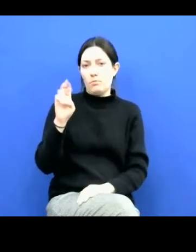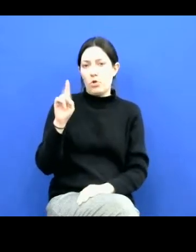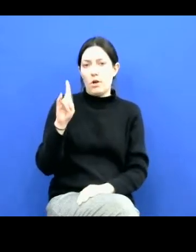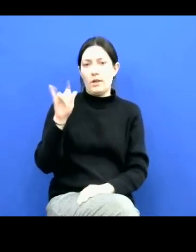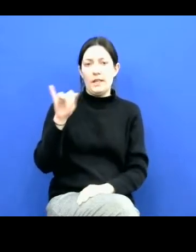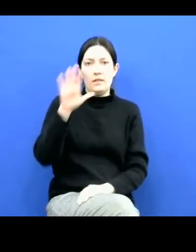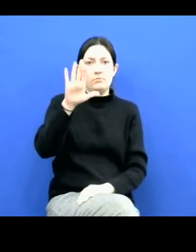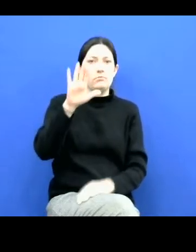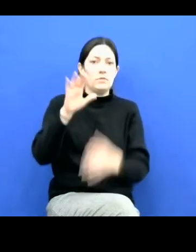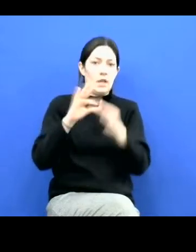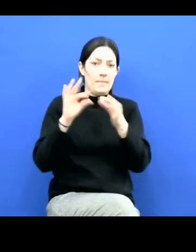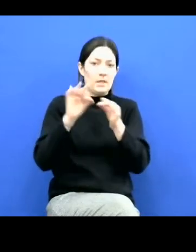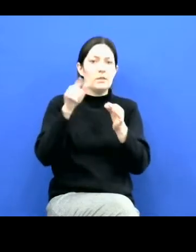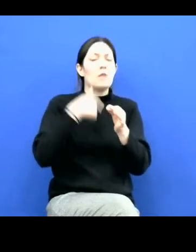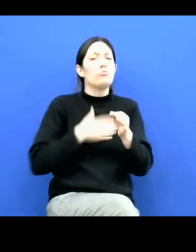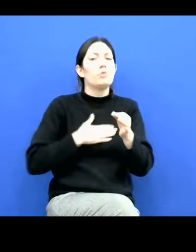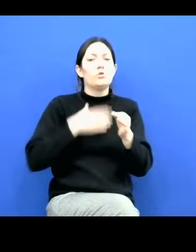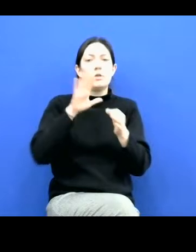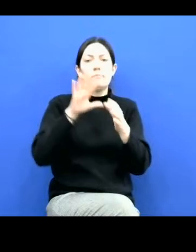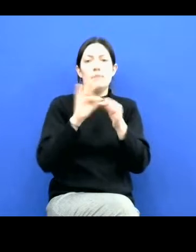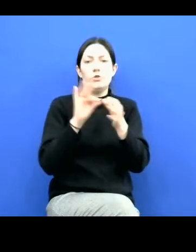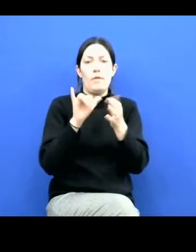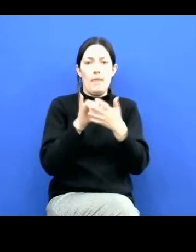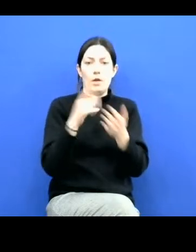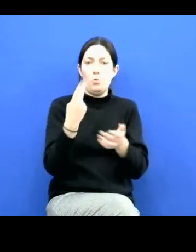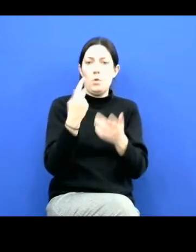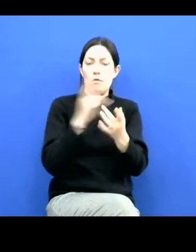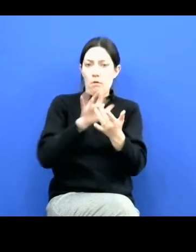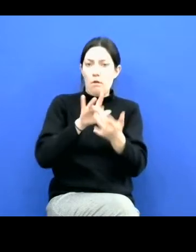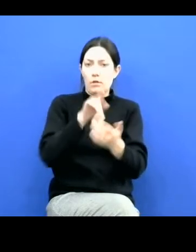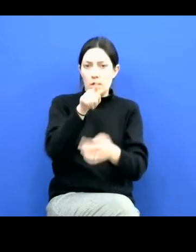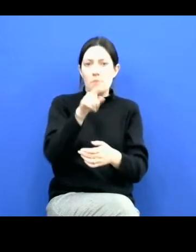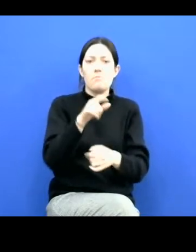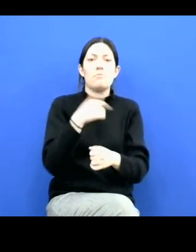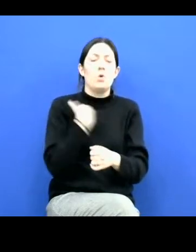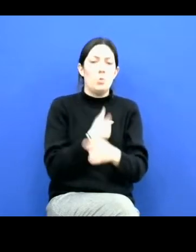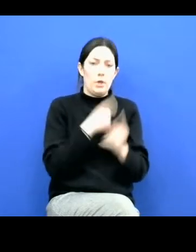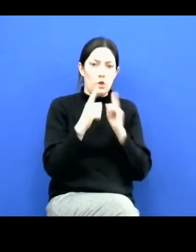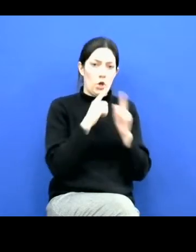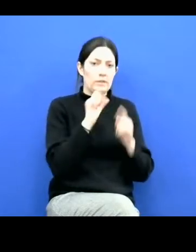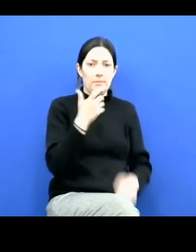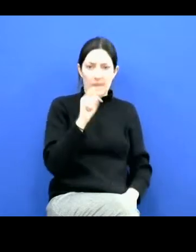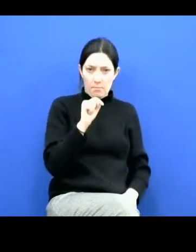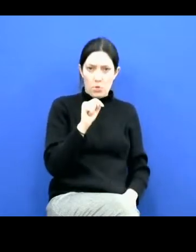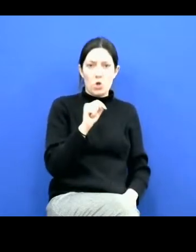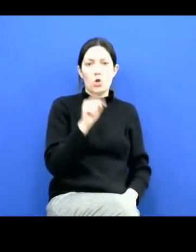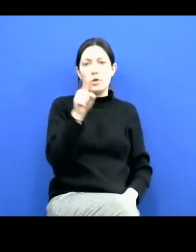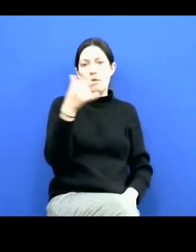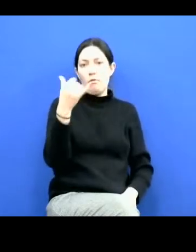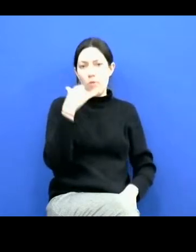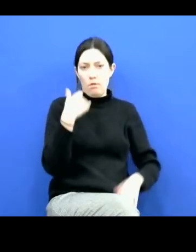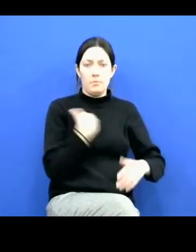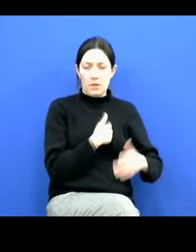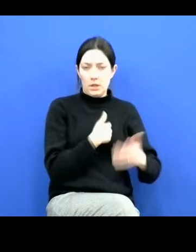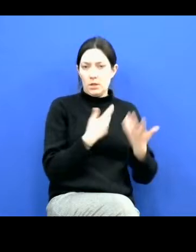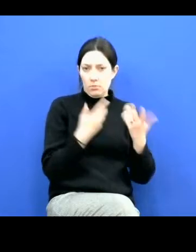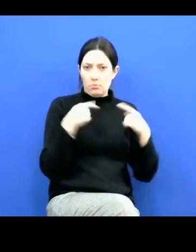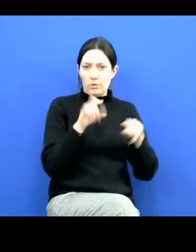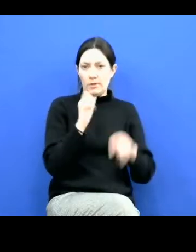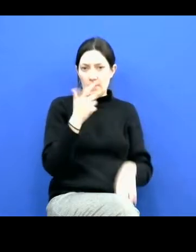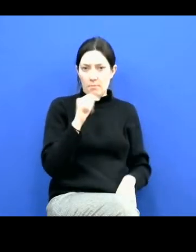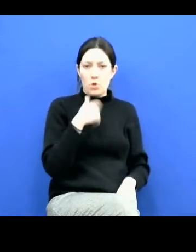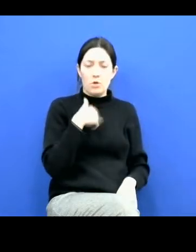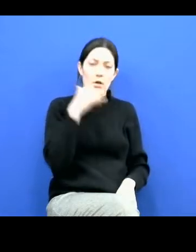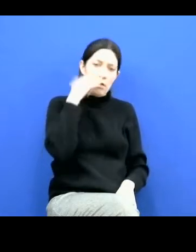fact that I did call him. We met with him in September out in the hallway and I said, "Here's my card, call me if you have any questions." And I did call